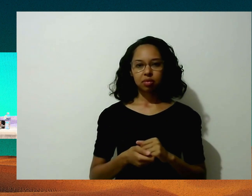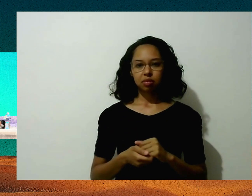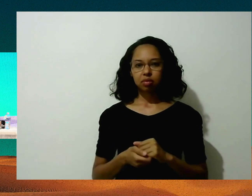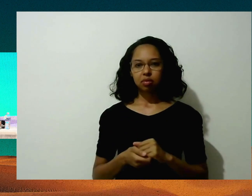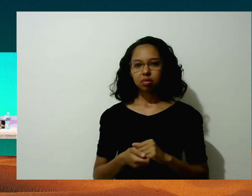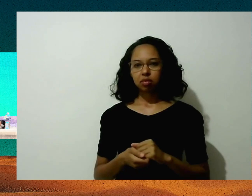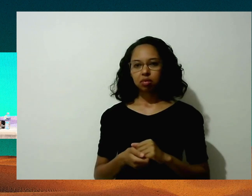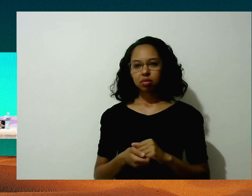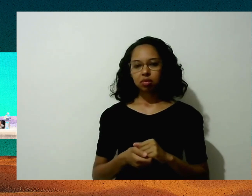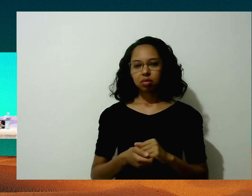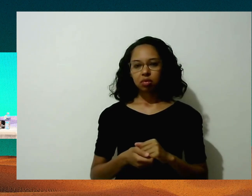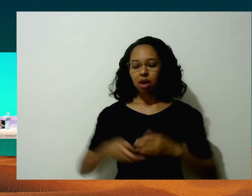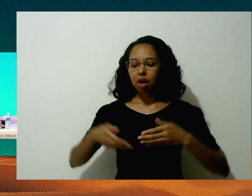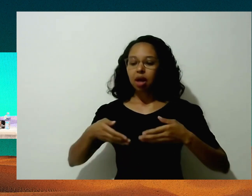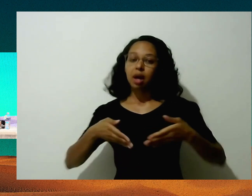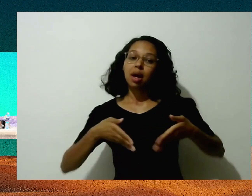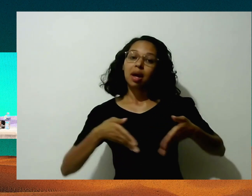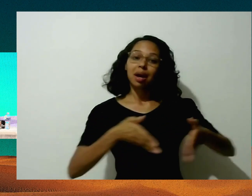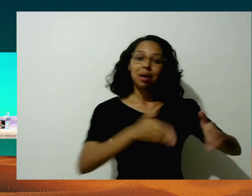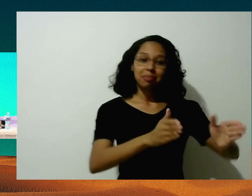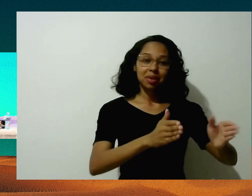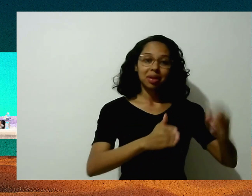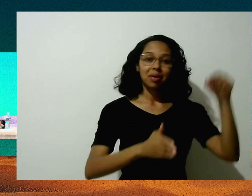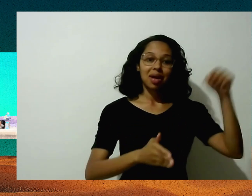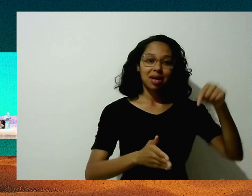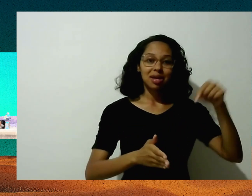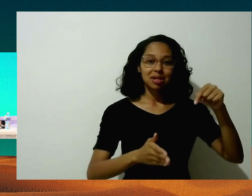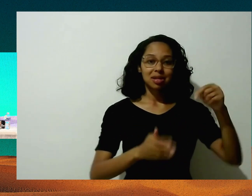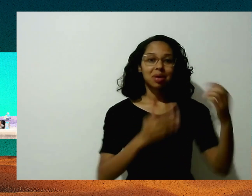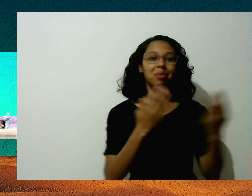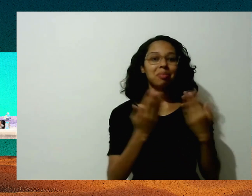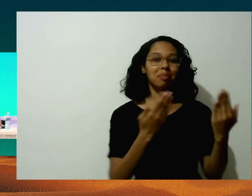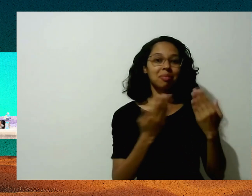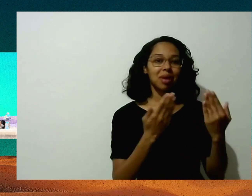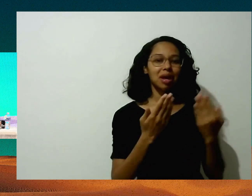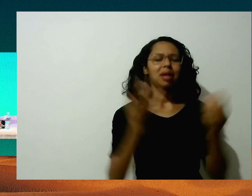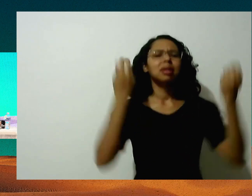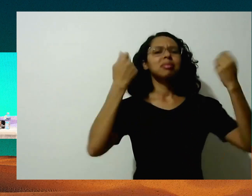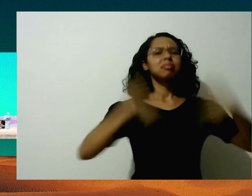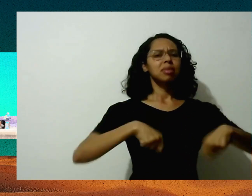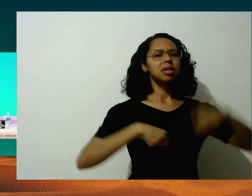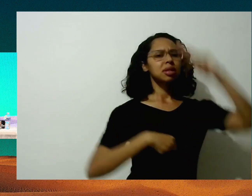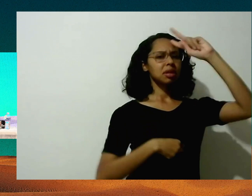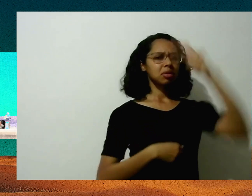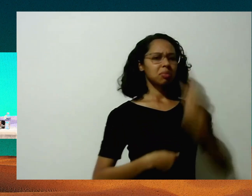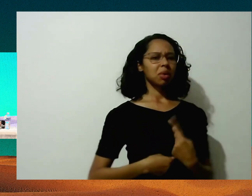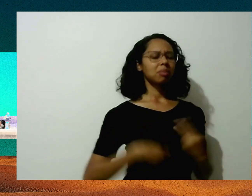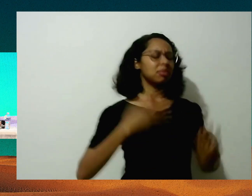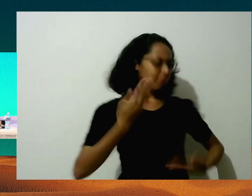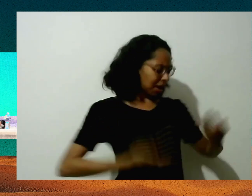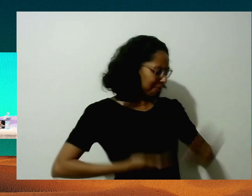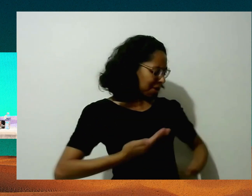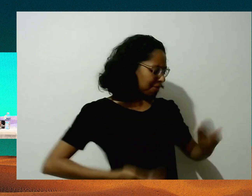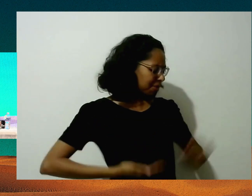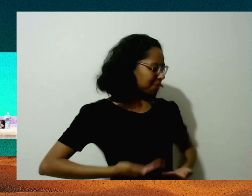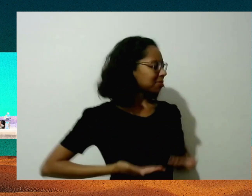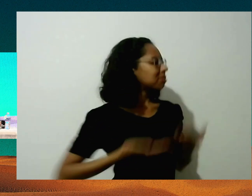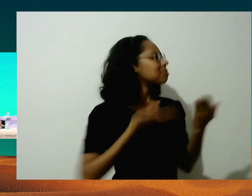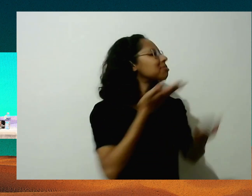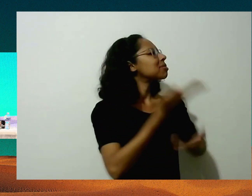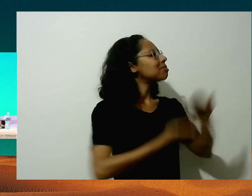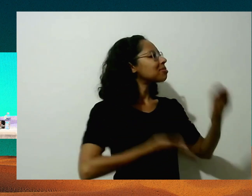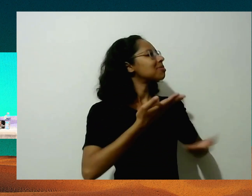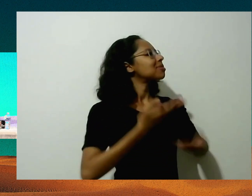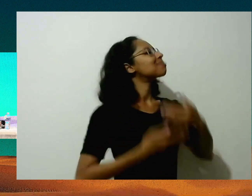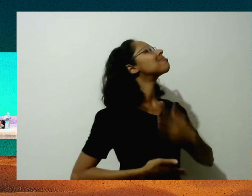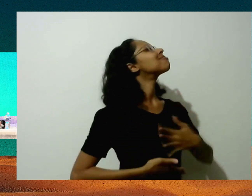capacidade humana, nós servimos a Deus e também tentarmos agradar a Deus. One path is to use